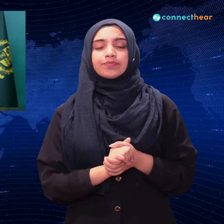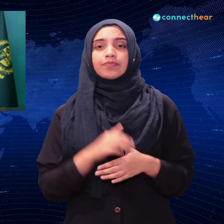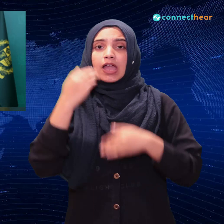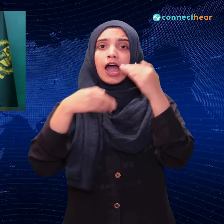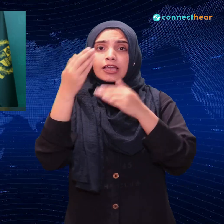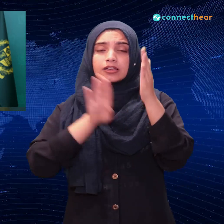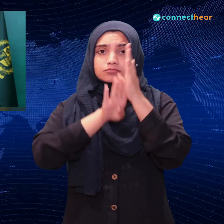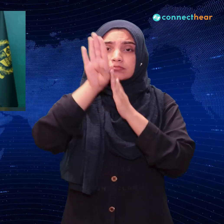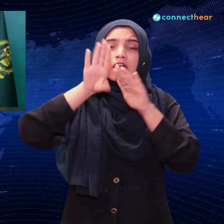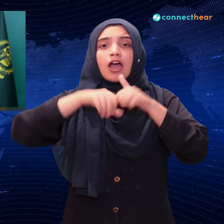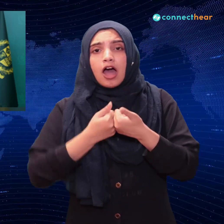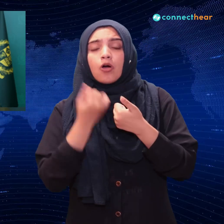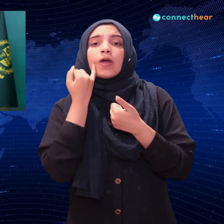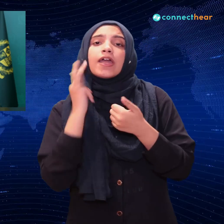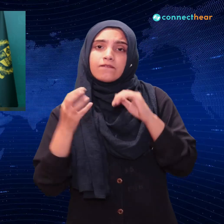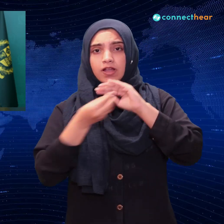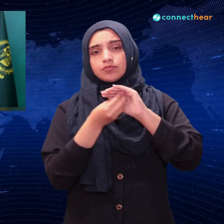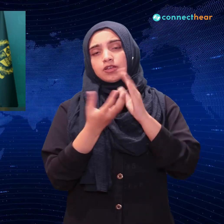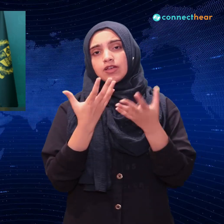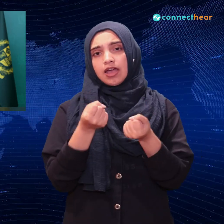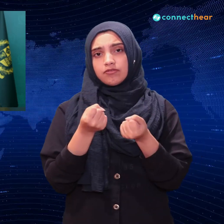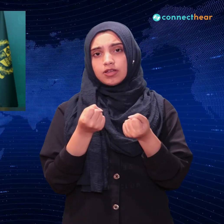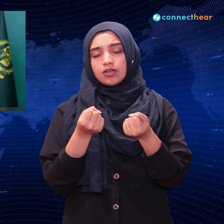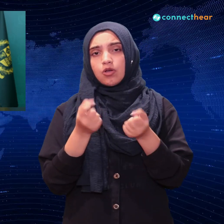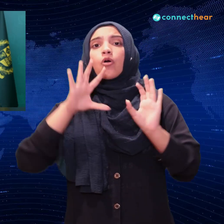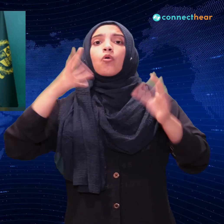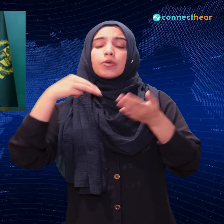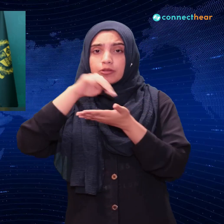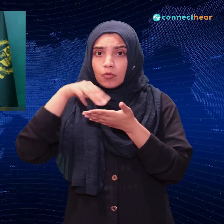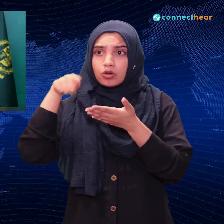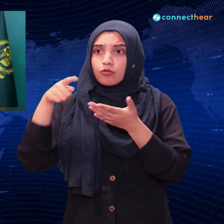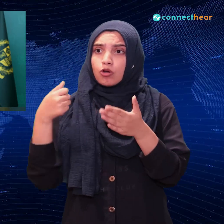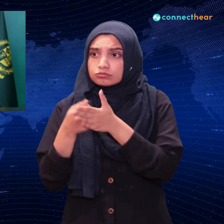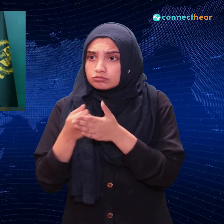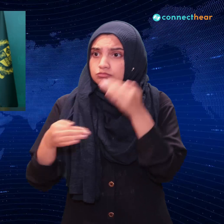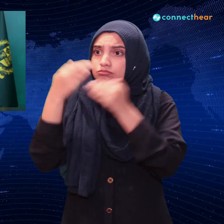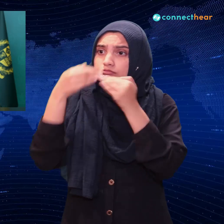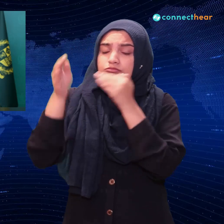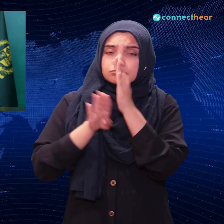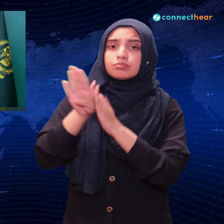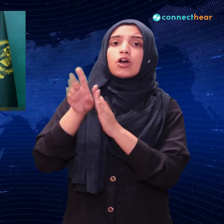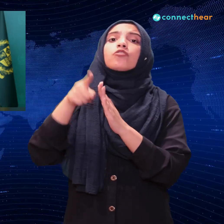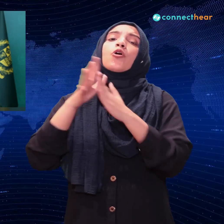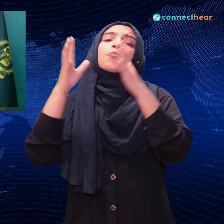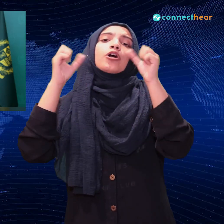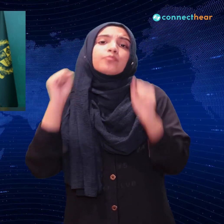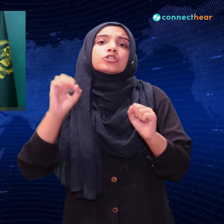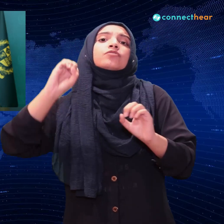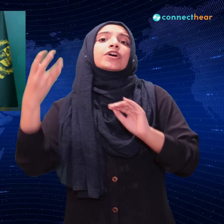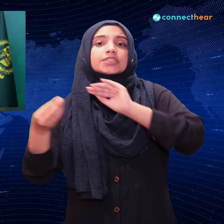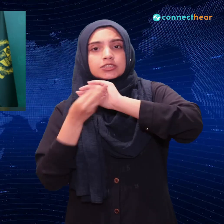developing countries. The Secretary General's high-level panel of financial accountability,